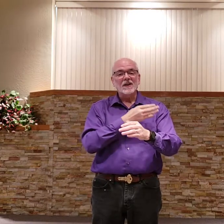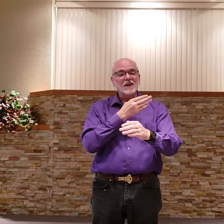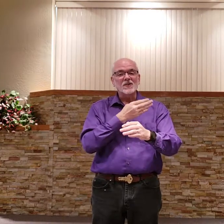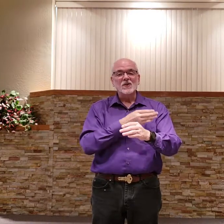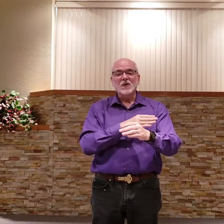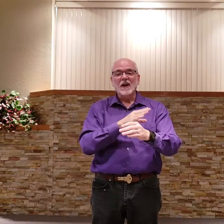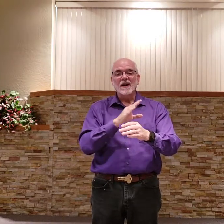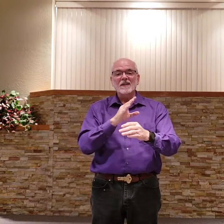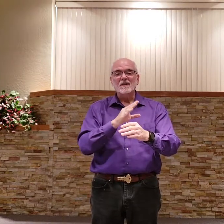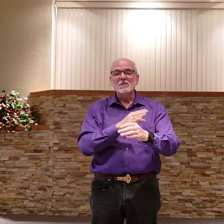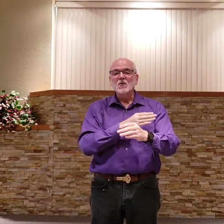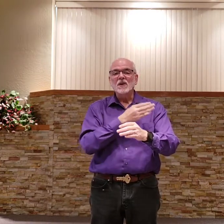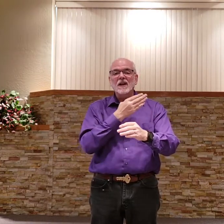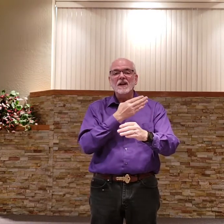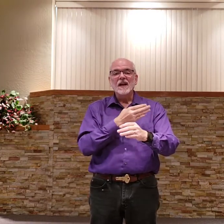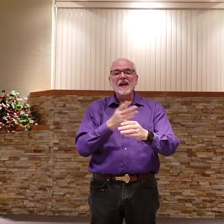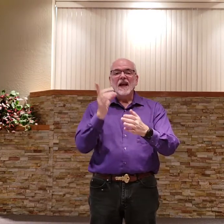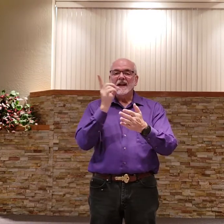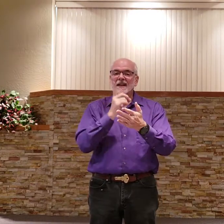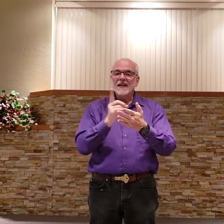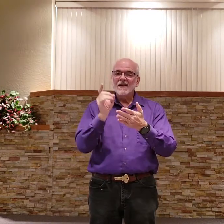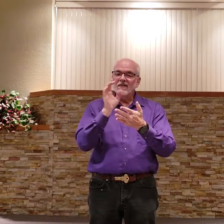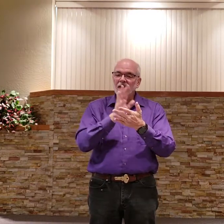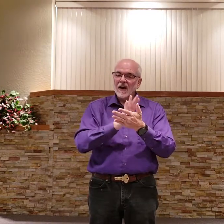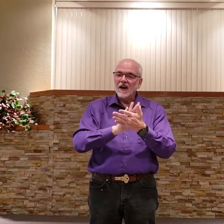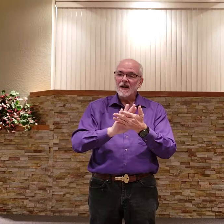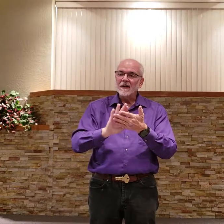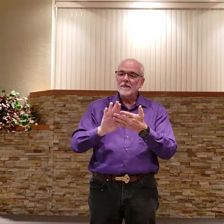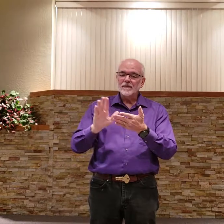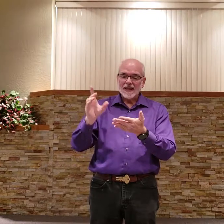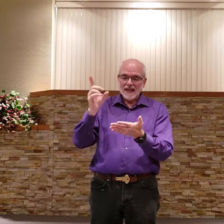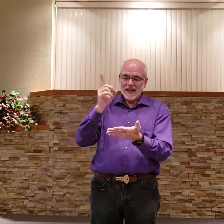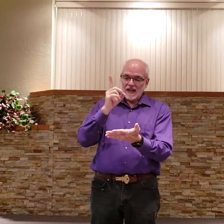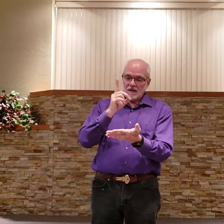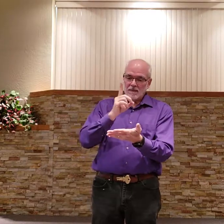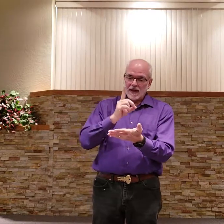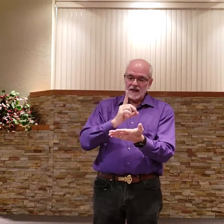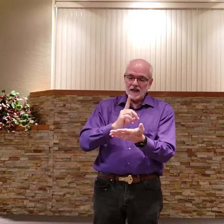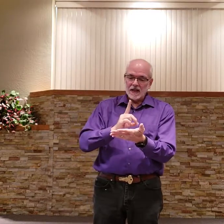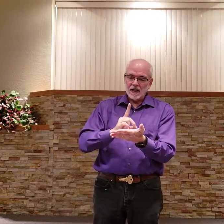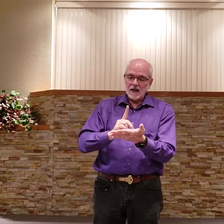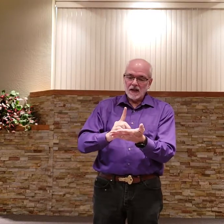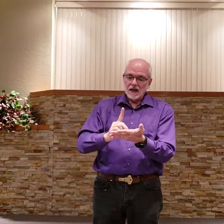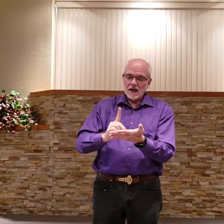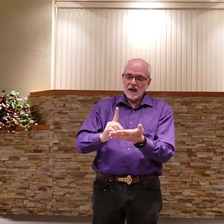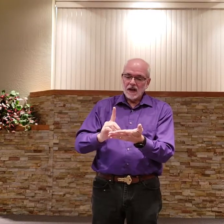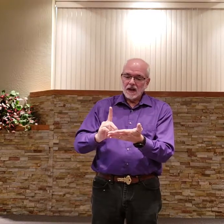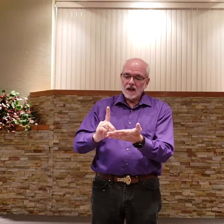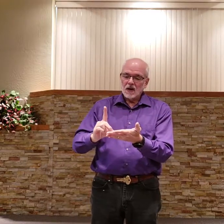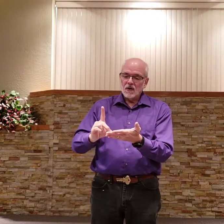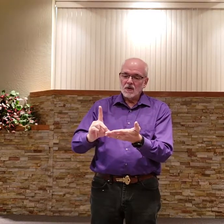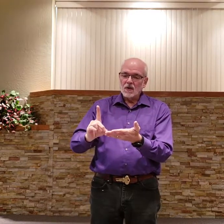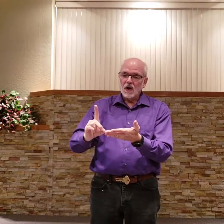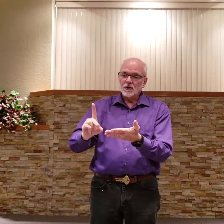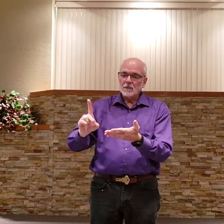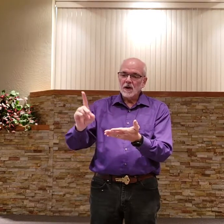in strains, music, divine. Make a D, go across your